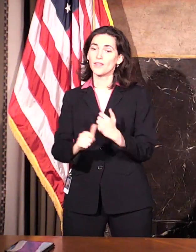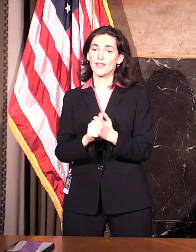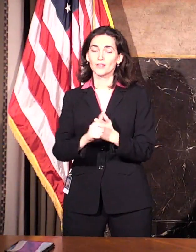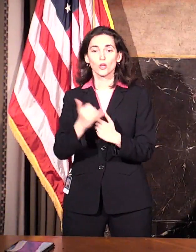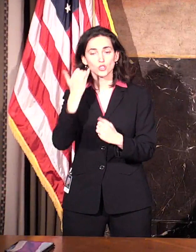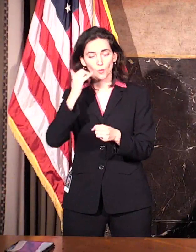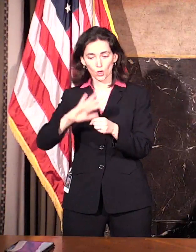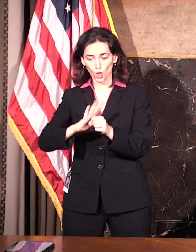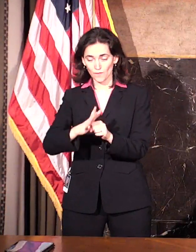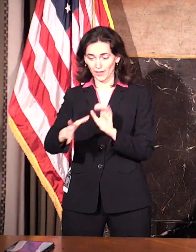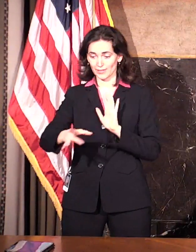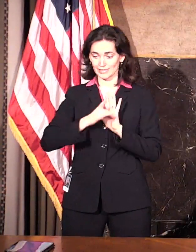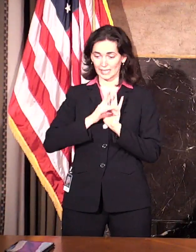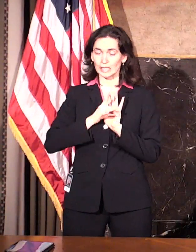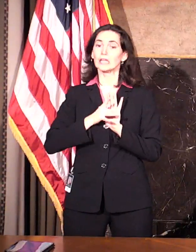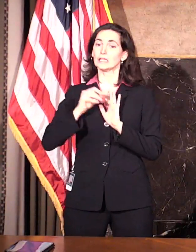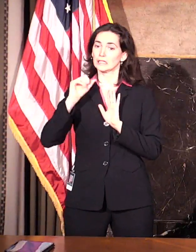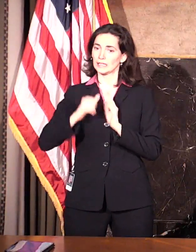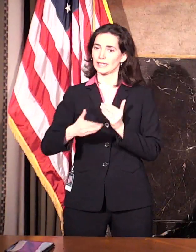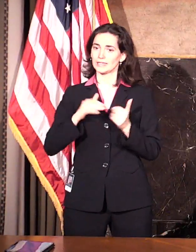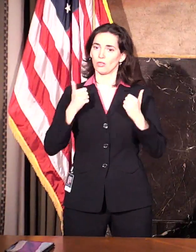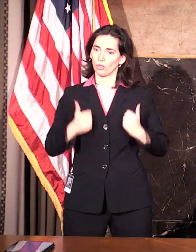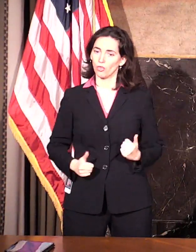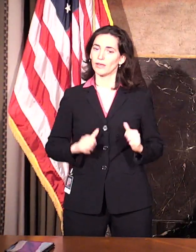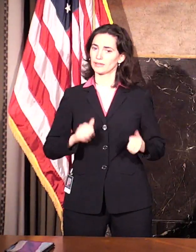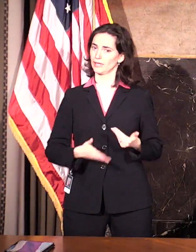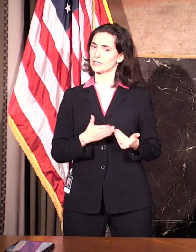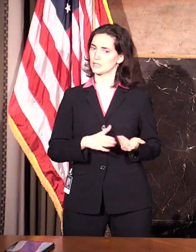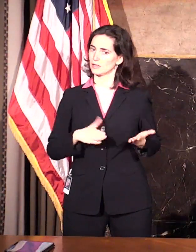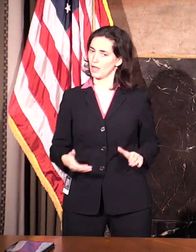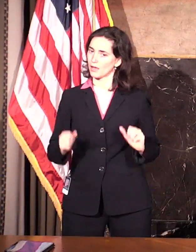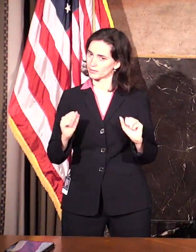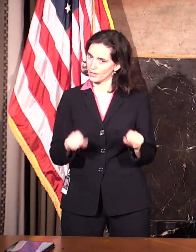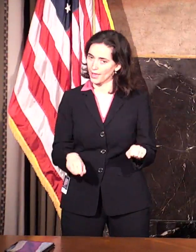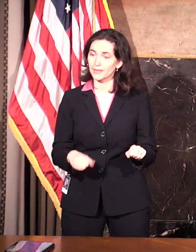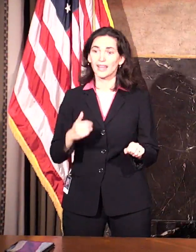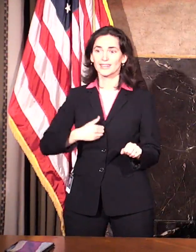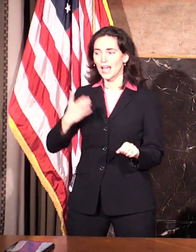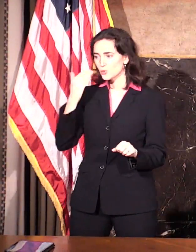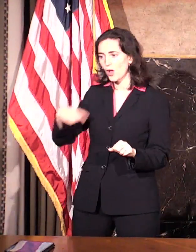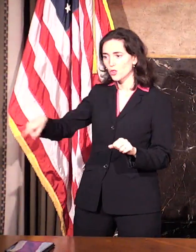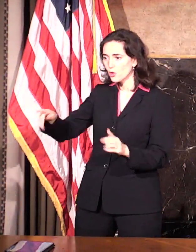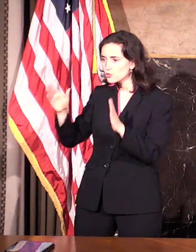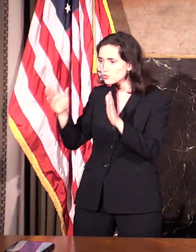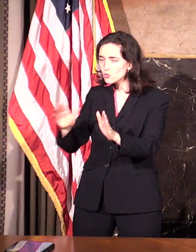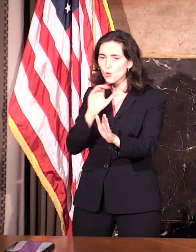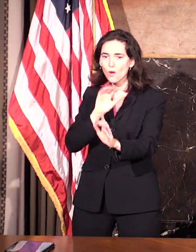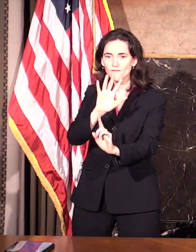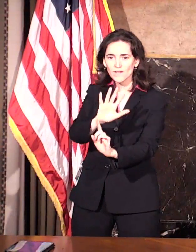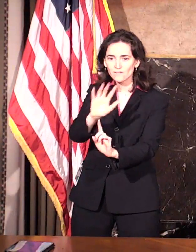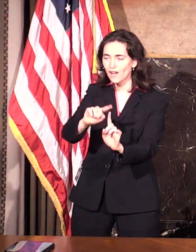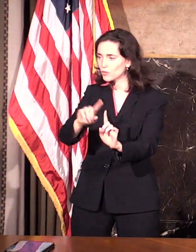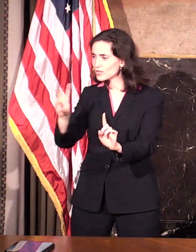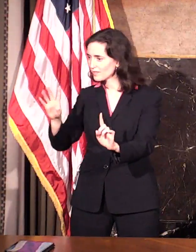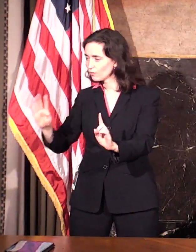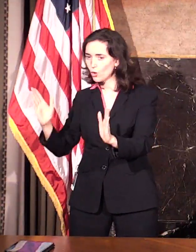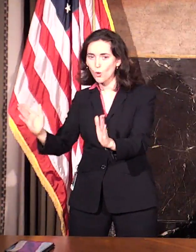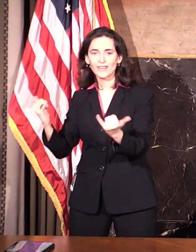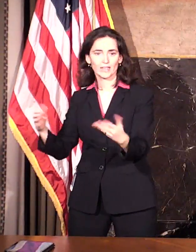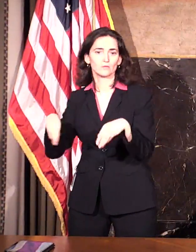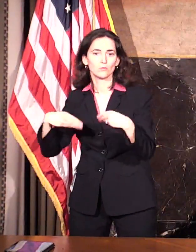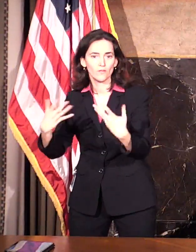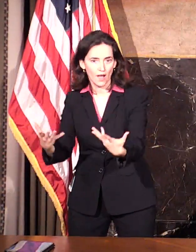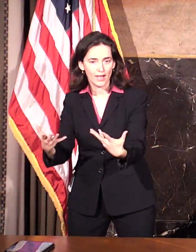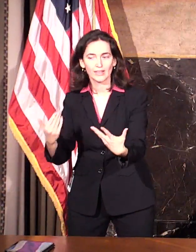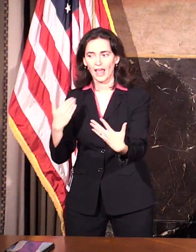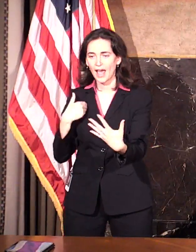they contract COVID-19. And that is why we are getting to those individuals 55 to 64 who have one or more